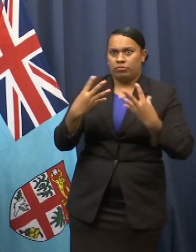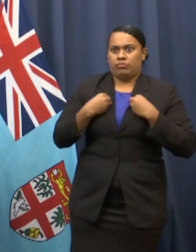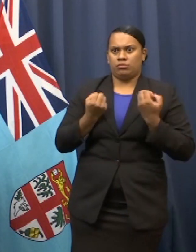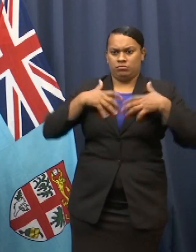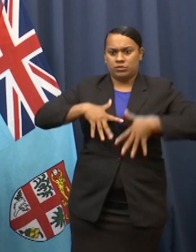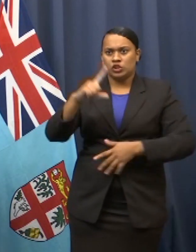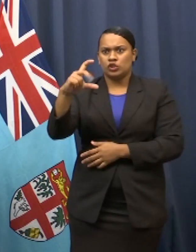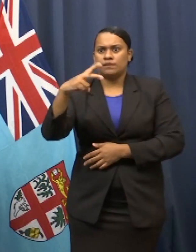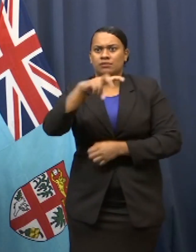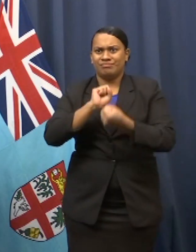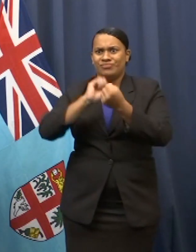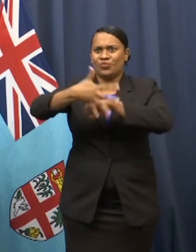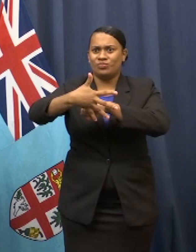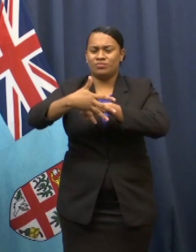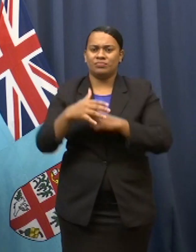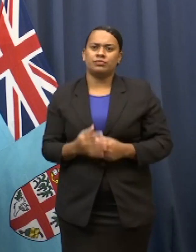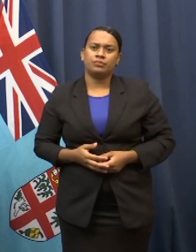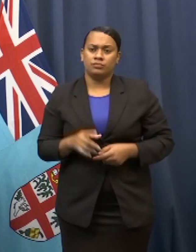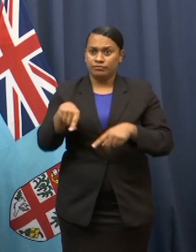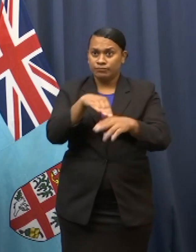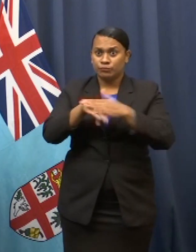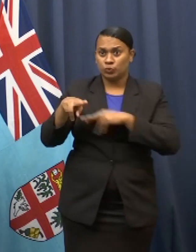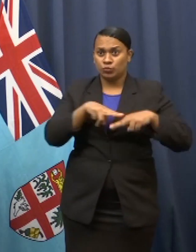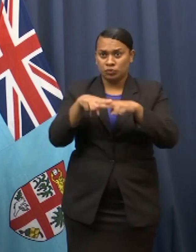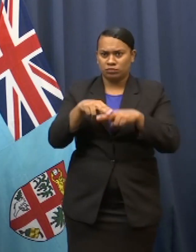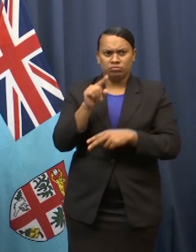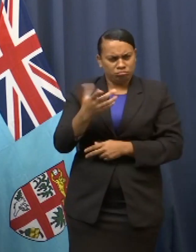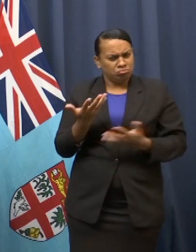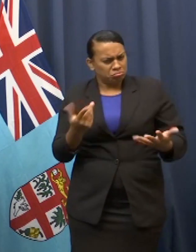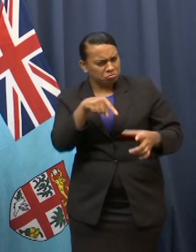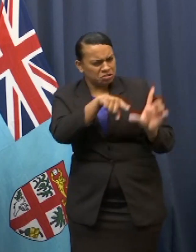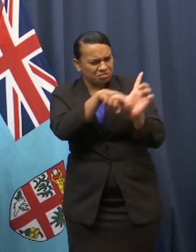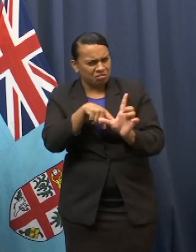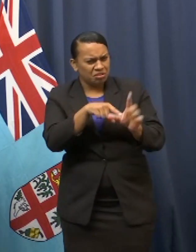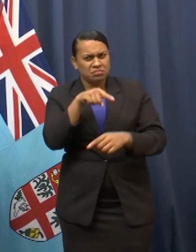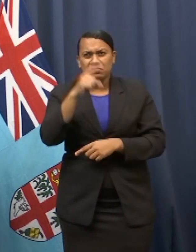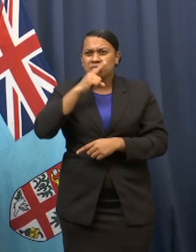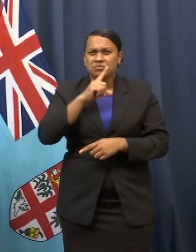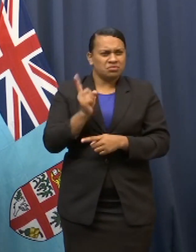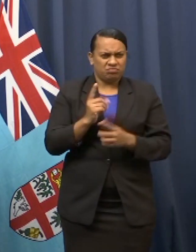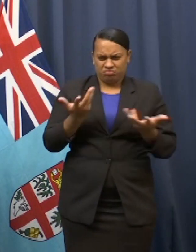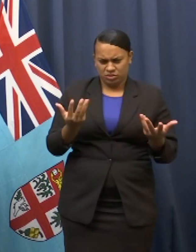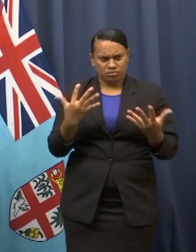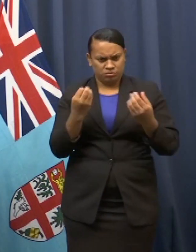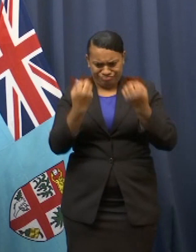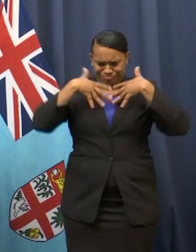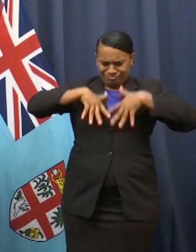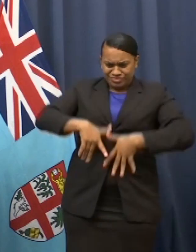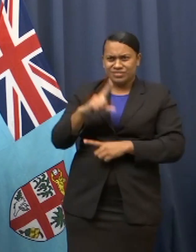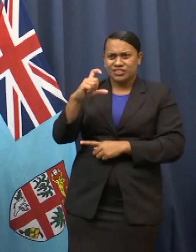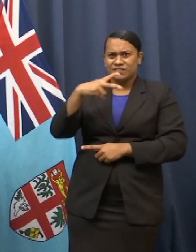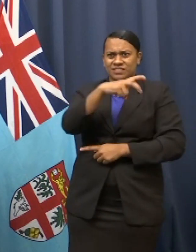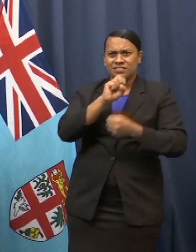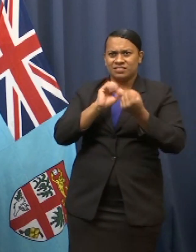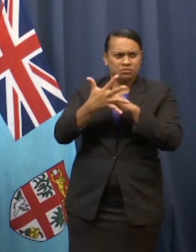The mortality rate among the young is especially low. Around the world, coronavirus has largely gone undetected